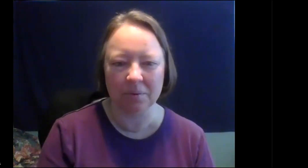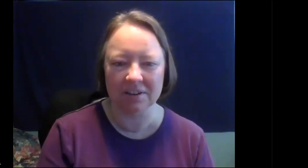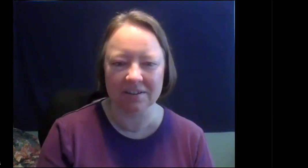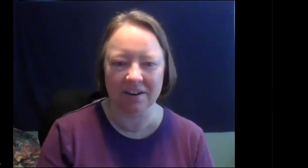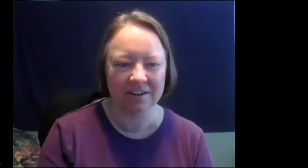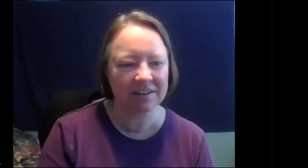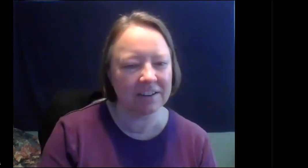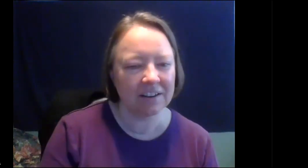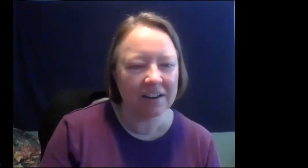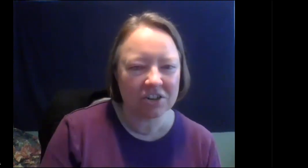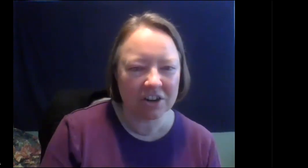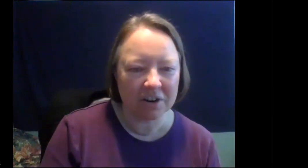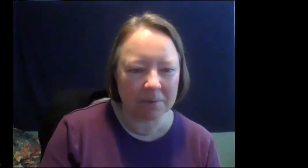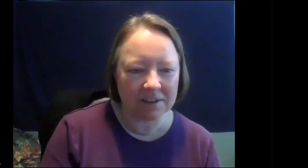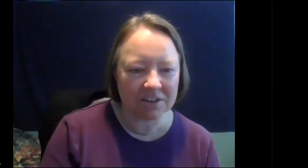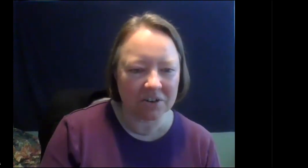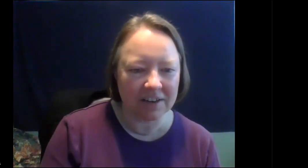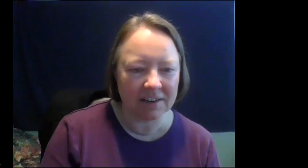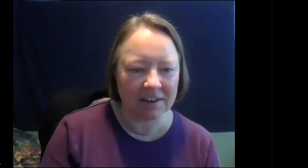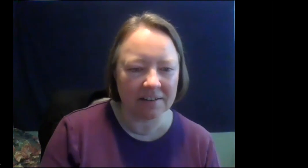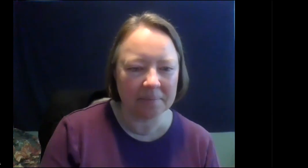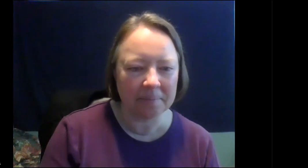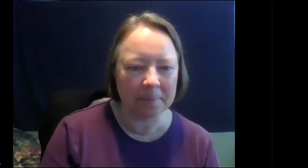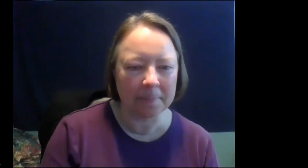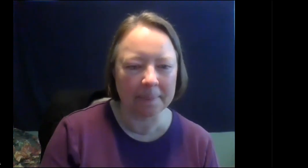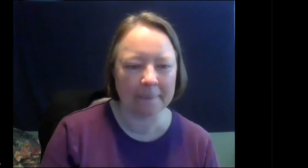going to start sharing my screen.